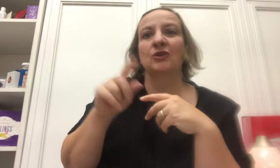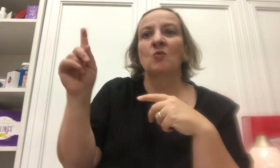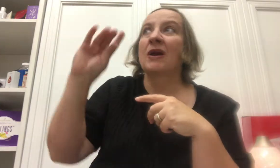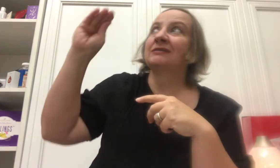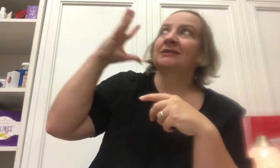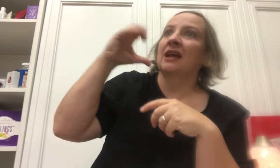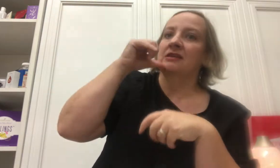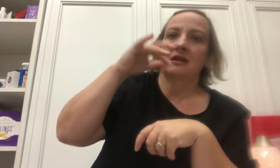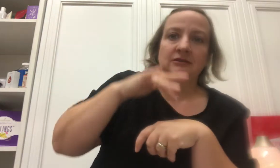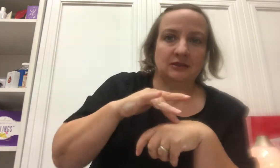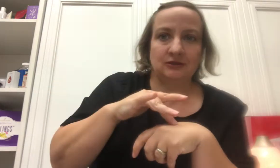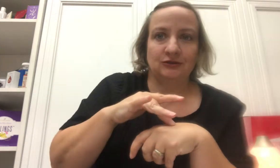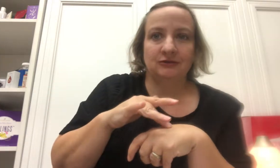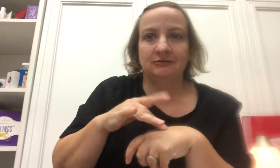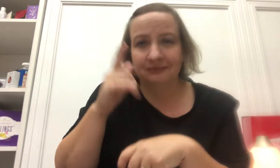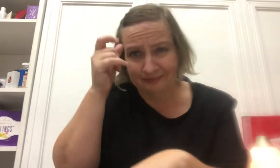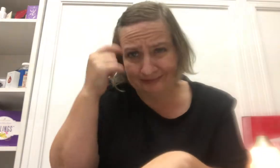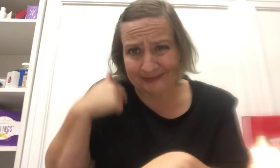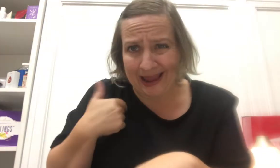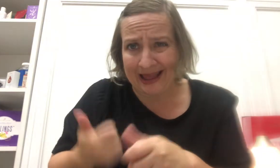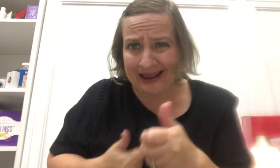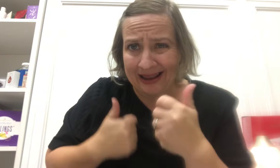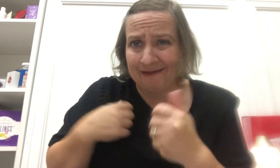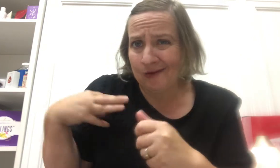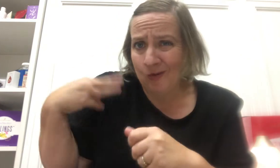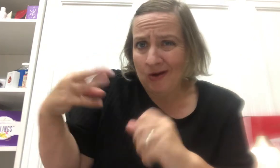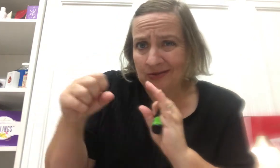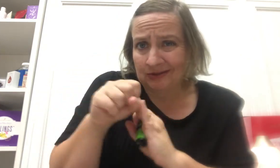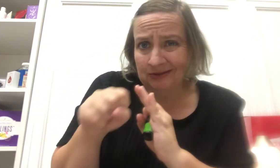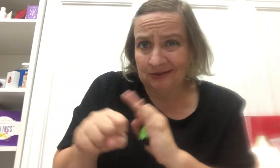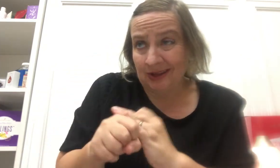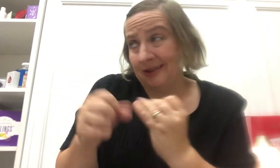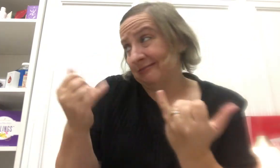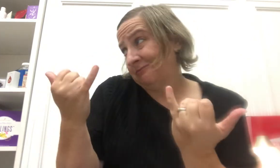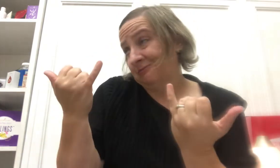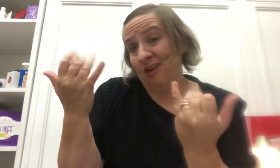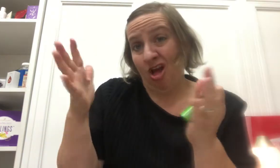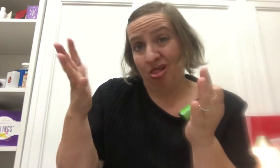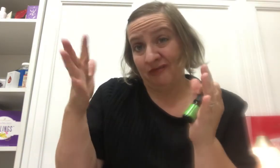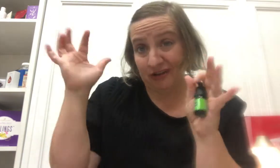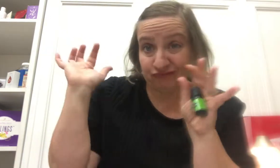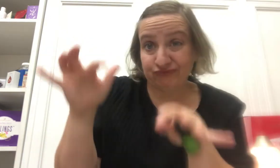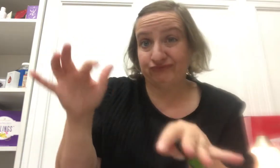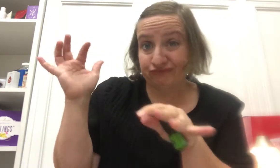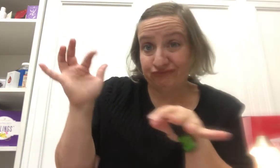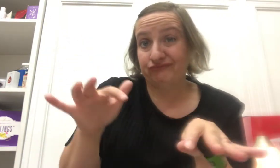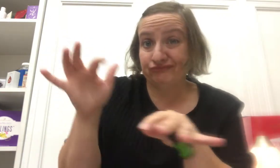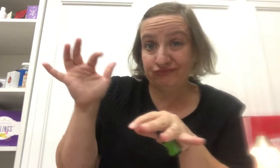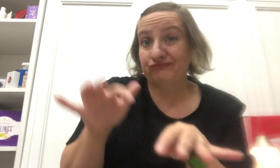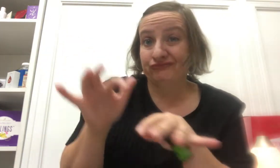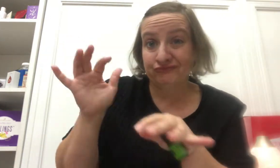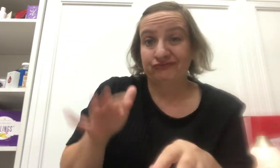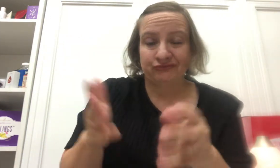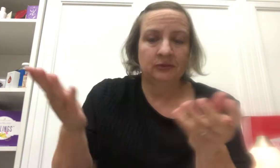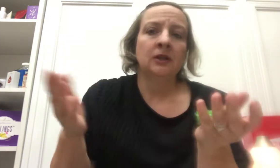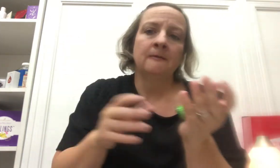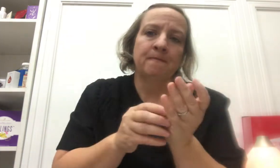would use them under your skin, or where the sun isn't going to be coming into contact with them. I